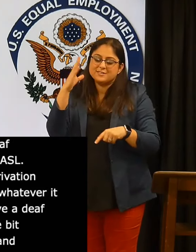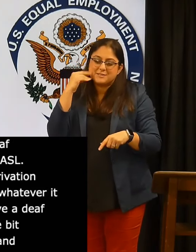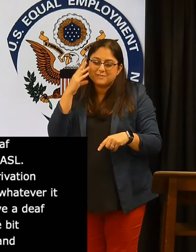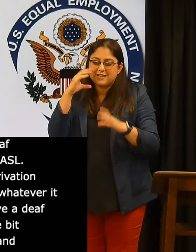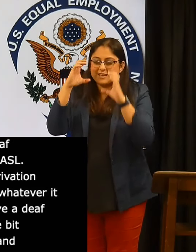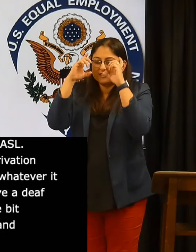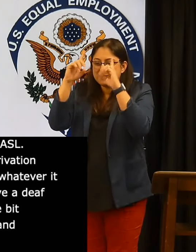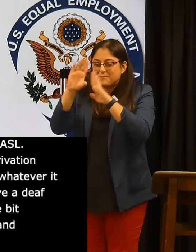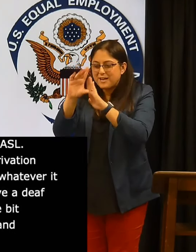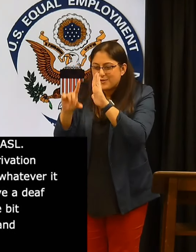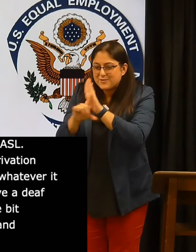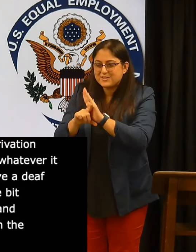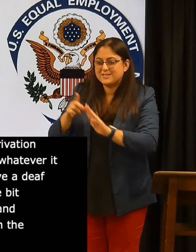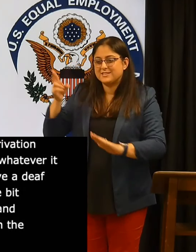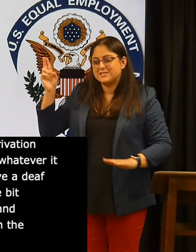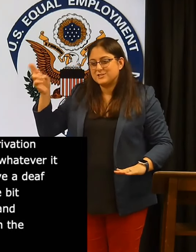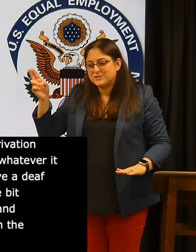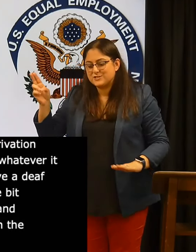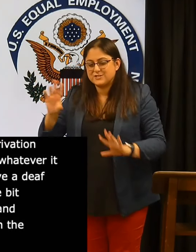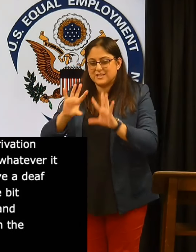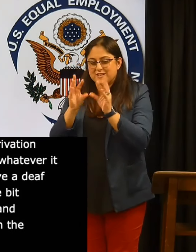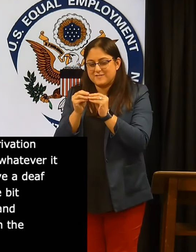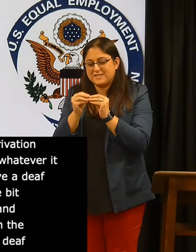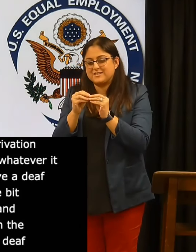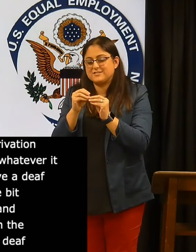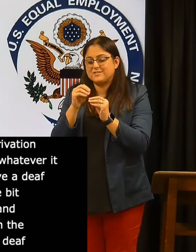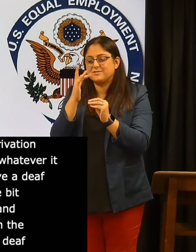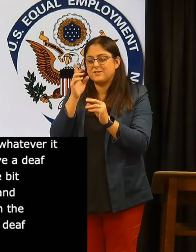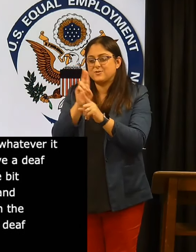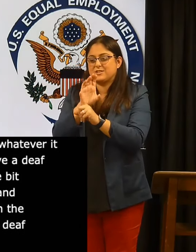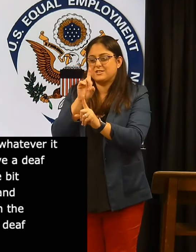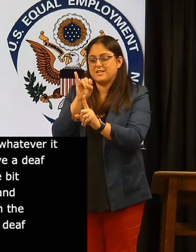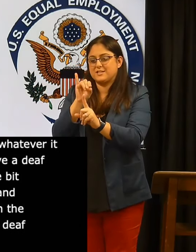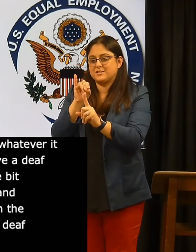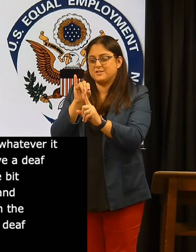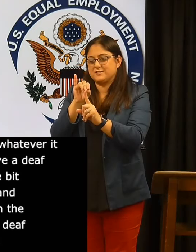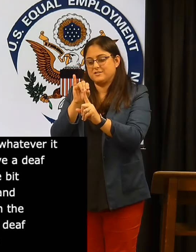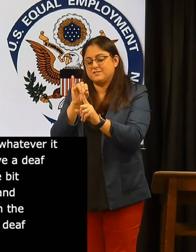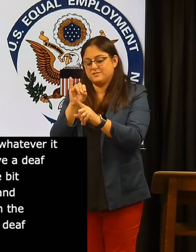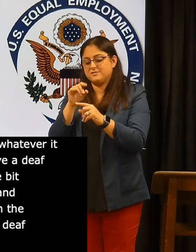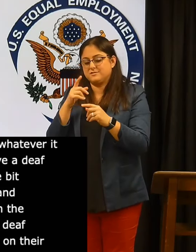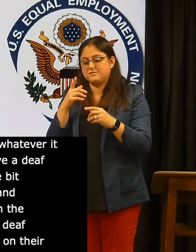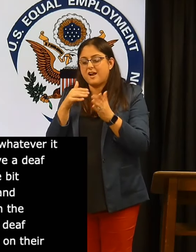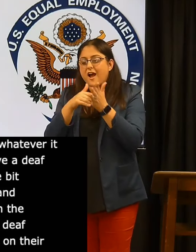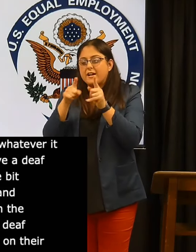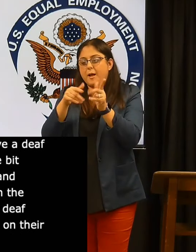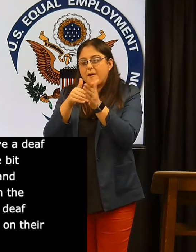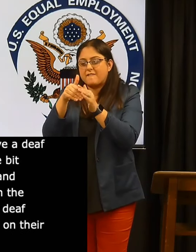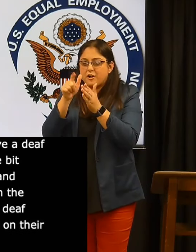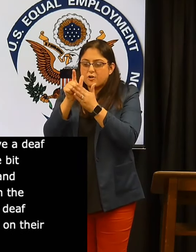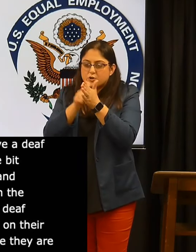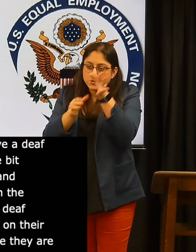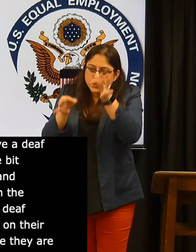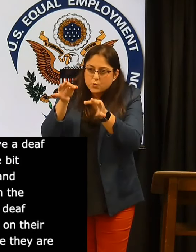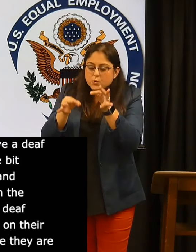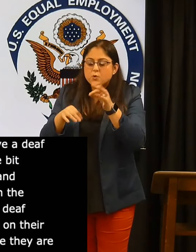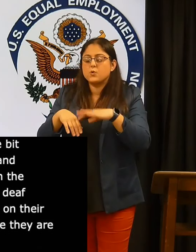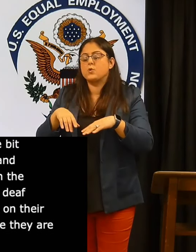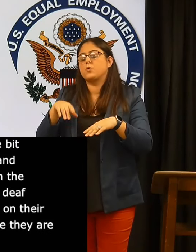requires. It depends on their communication, their history, where they're from, their education, so often a CDI is able to help. Like you'll